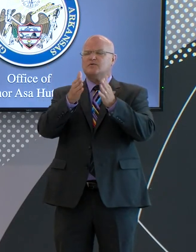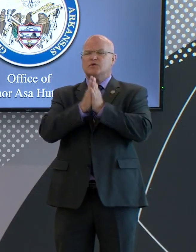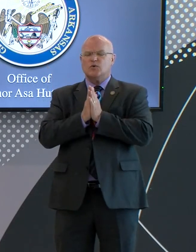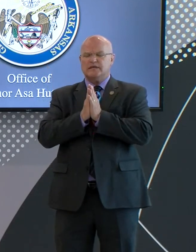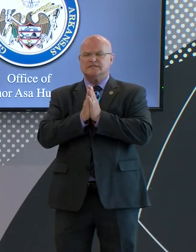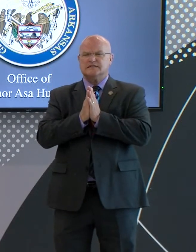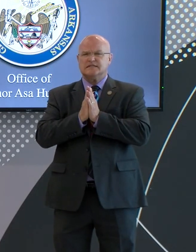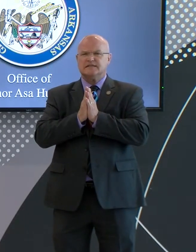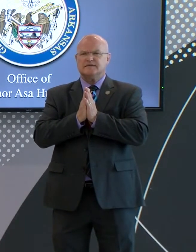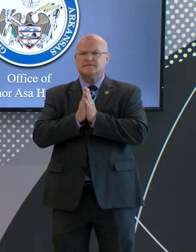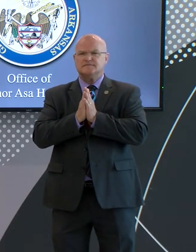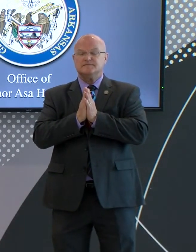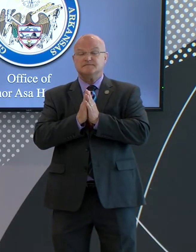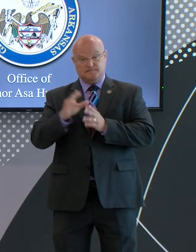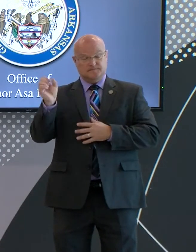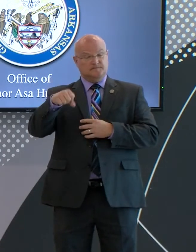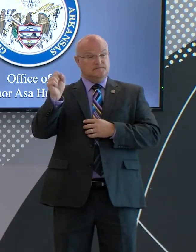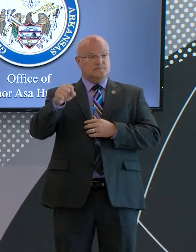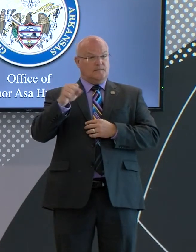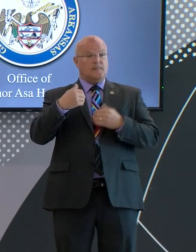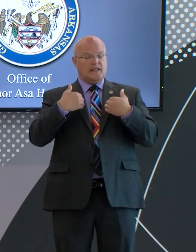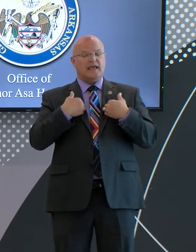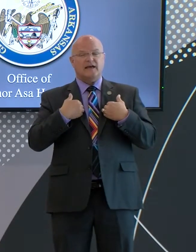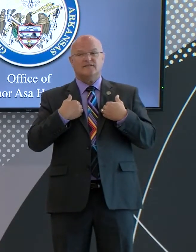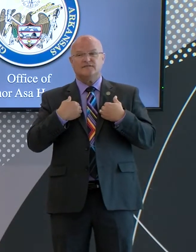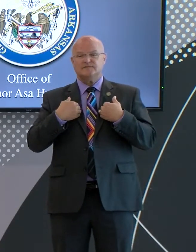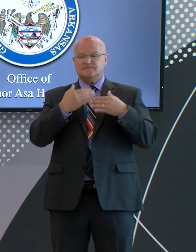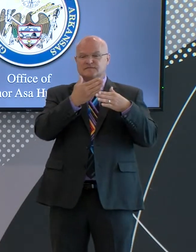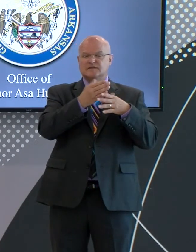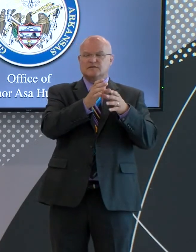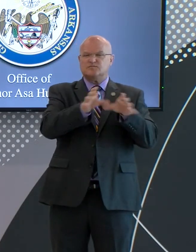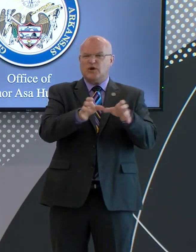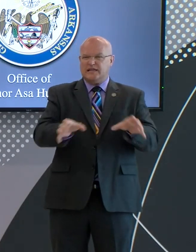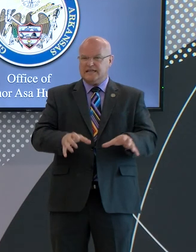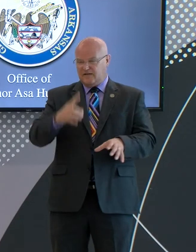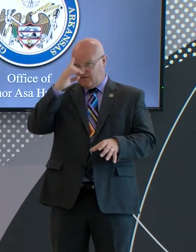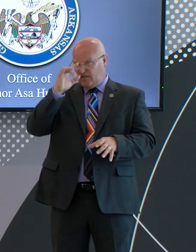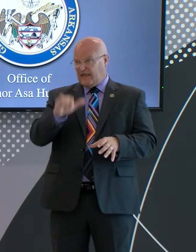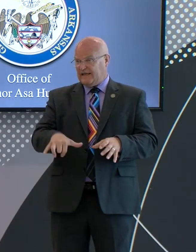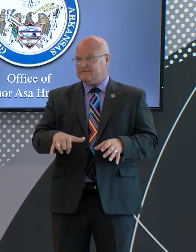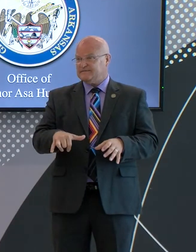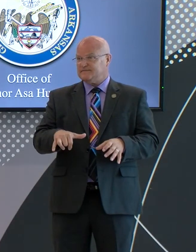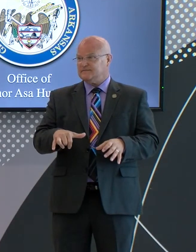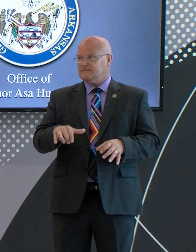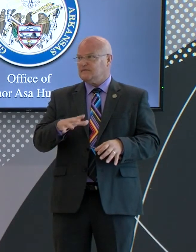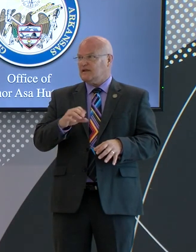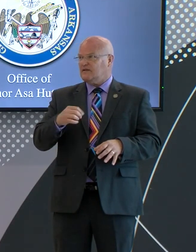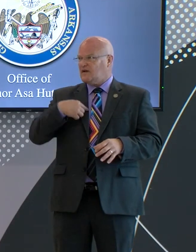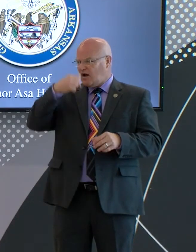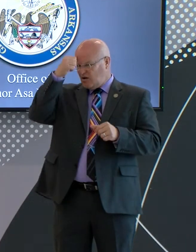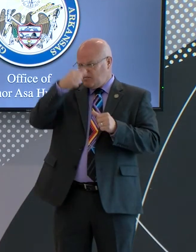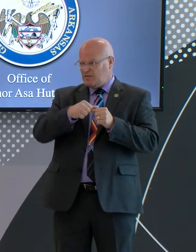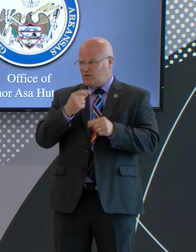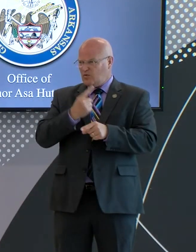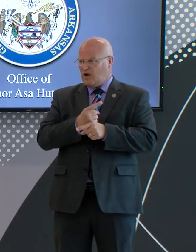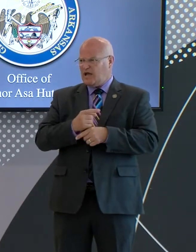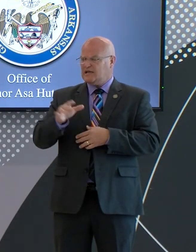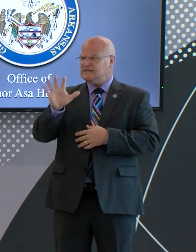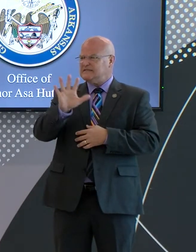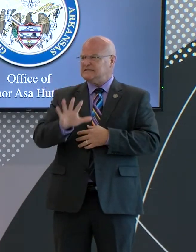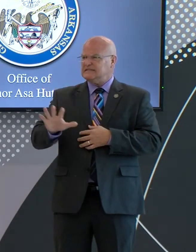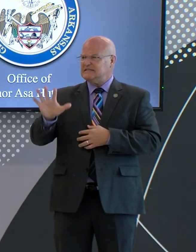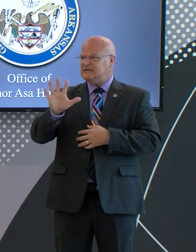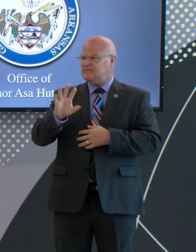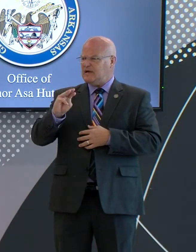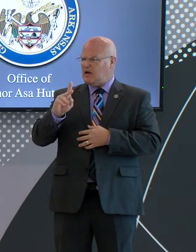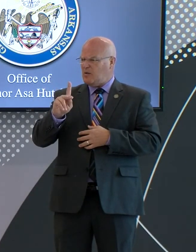requested? Yes, there is a breakdown for that. And if I remember right, it was about,